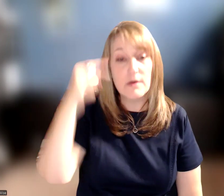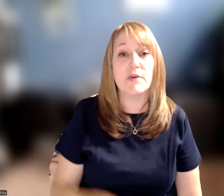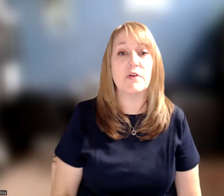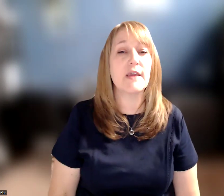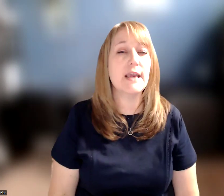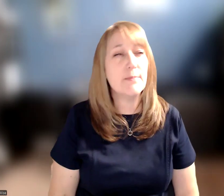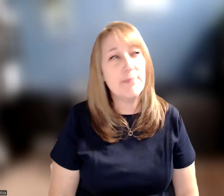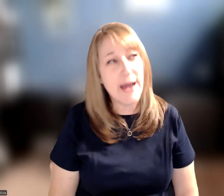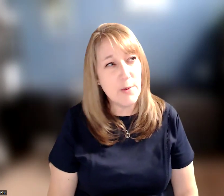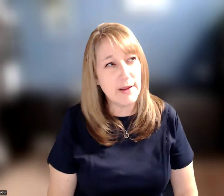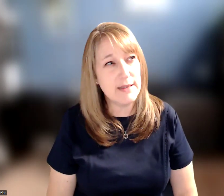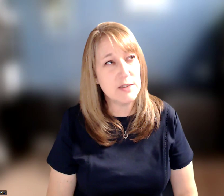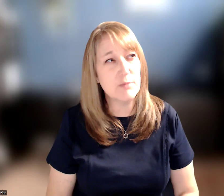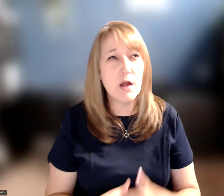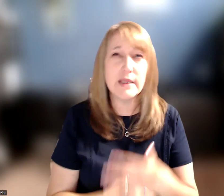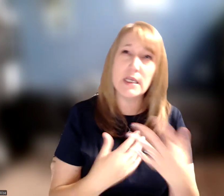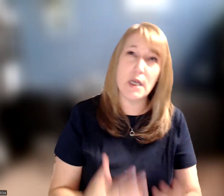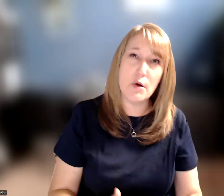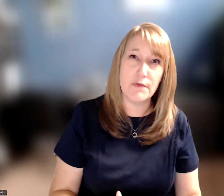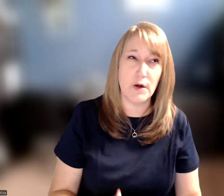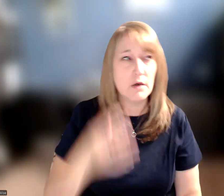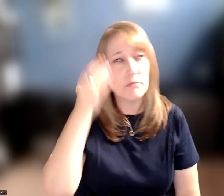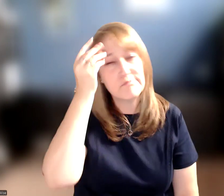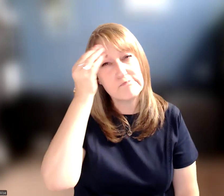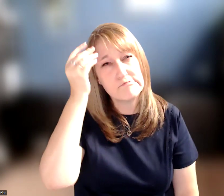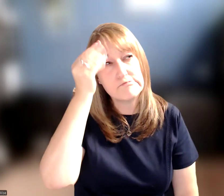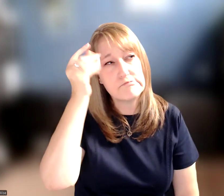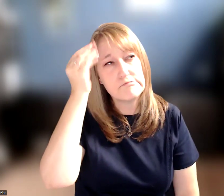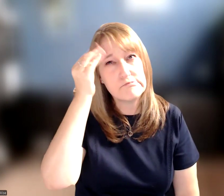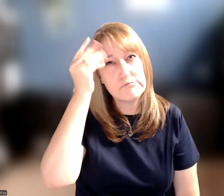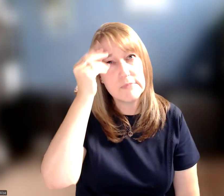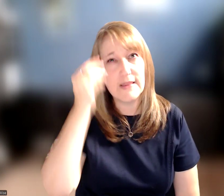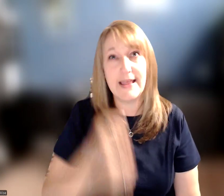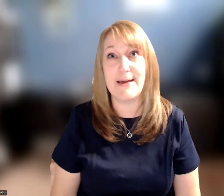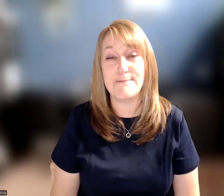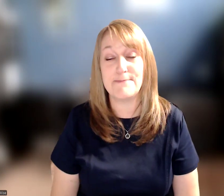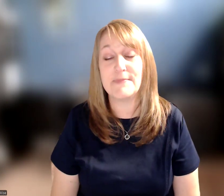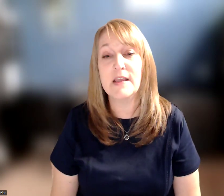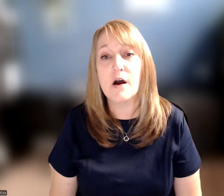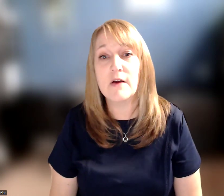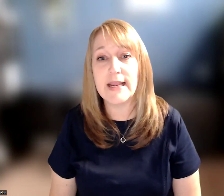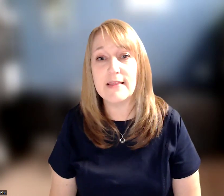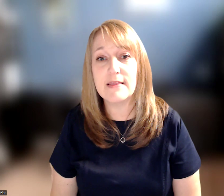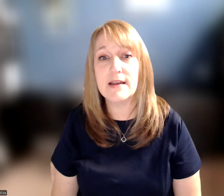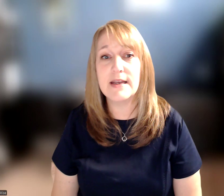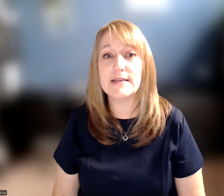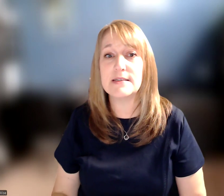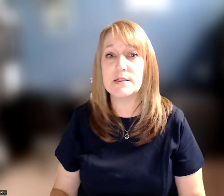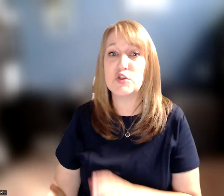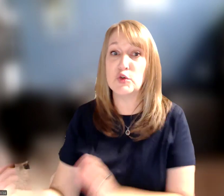if you're thinking about it, you're mulling it over, like that. All right, the next